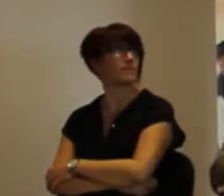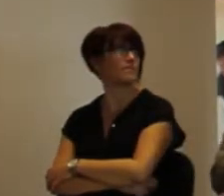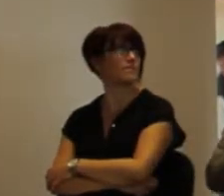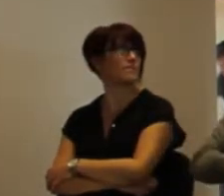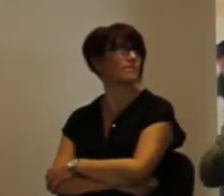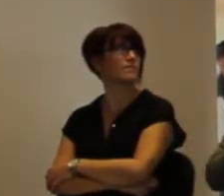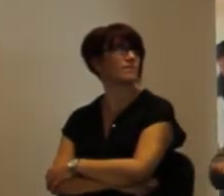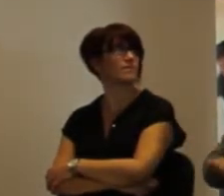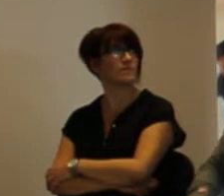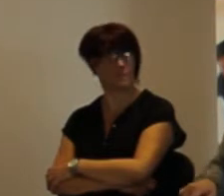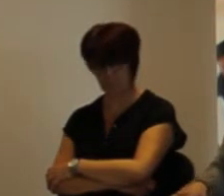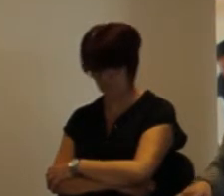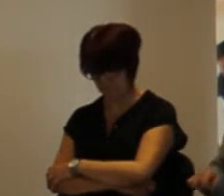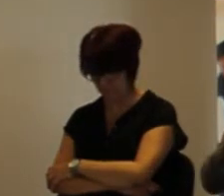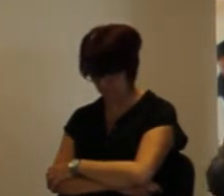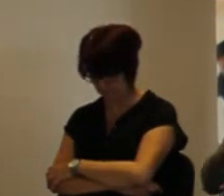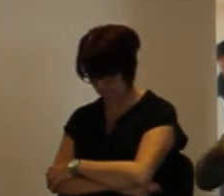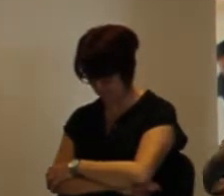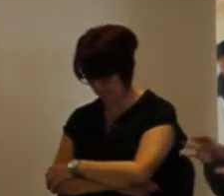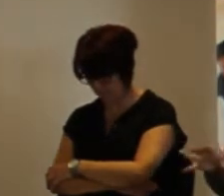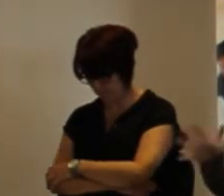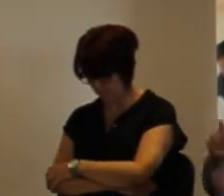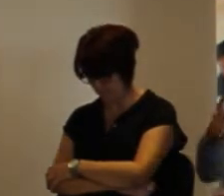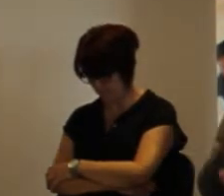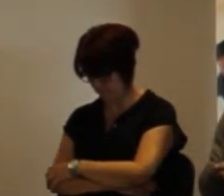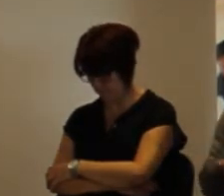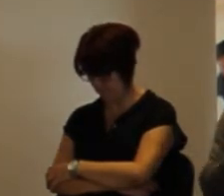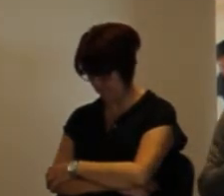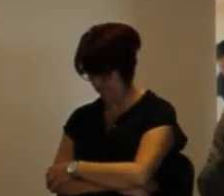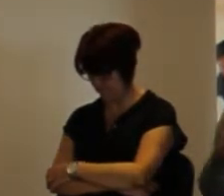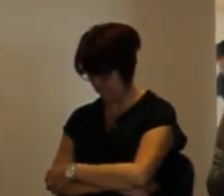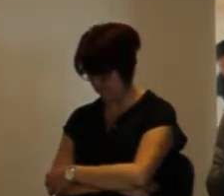one reason reasonable adjustments are very important, because they'll keep you right of the law.